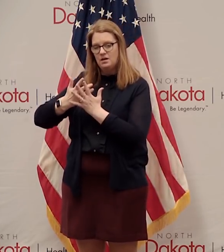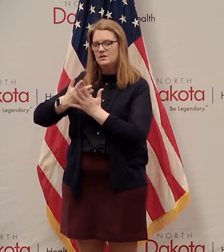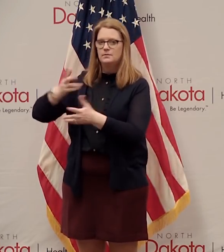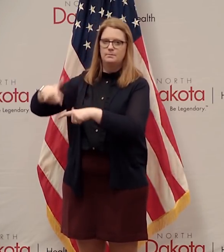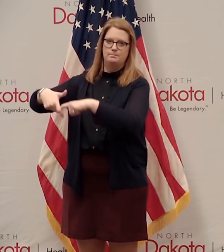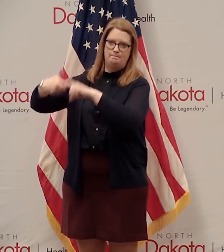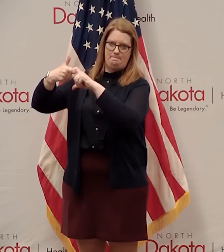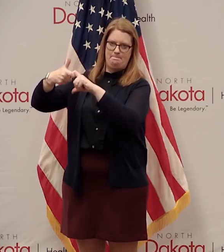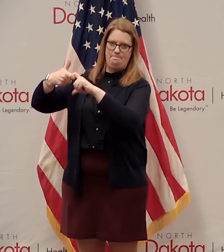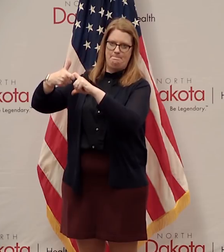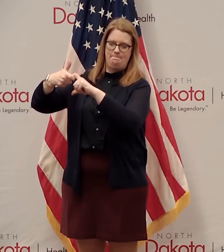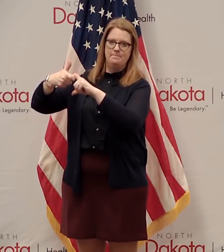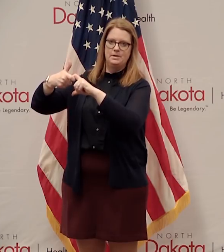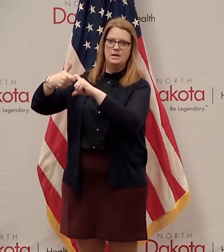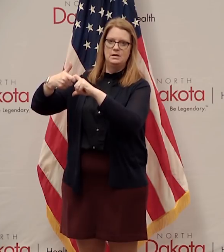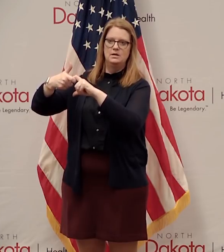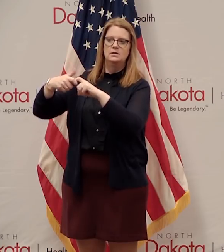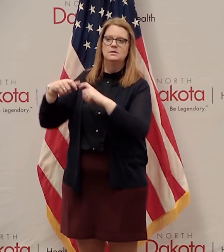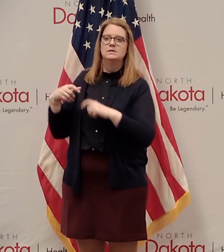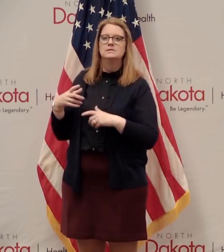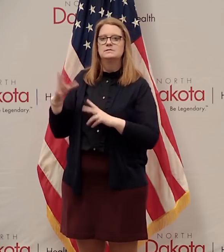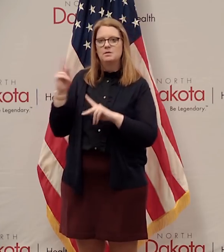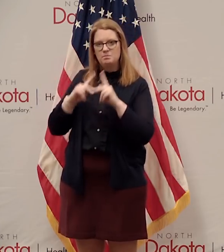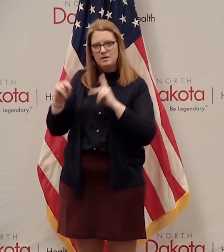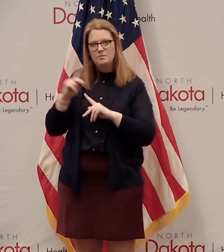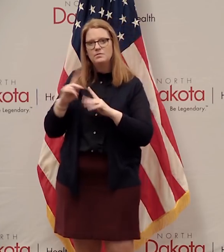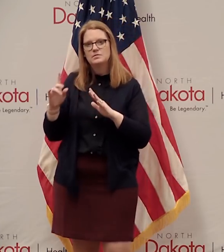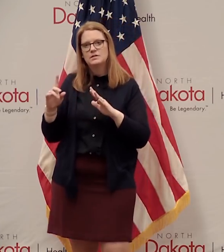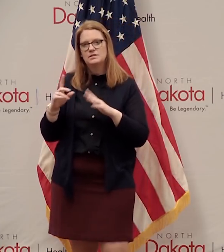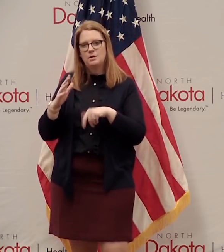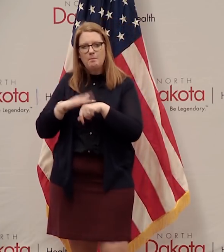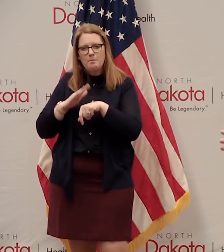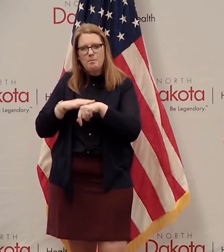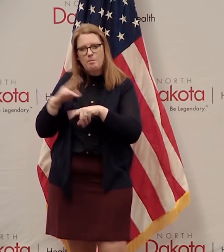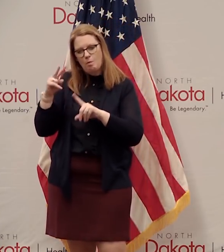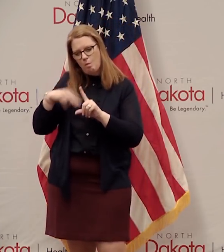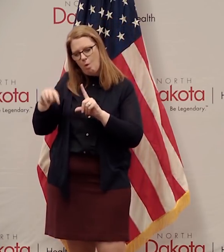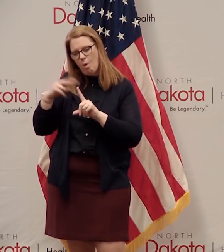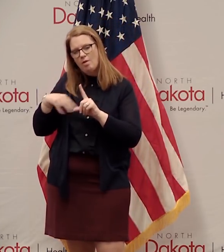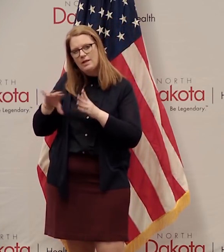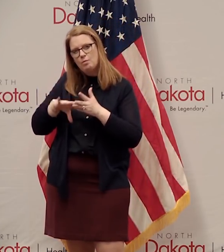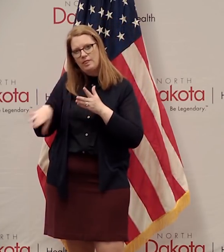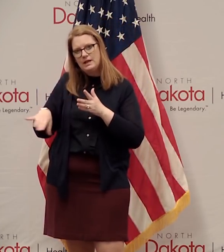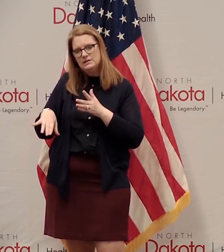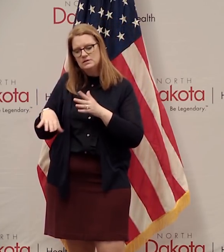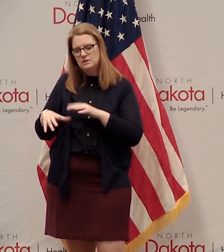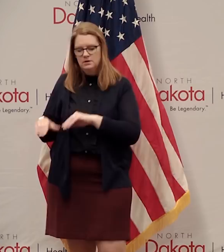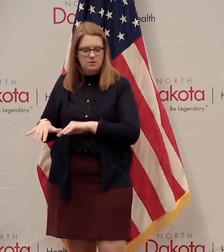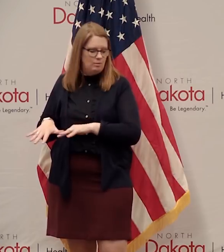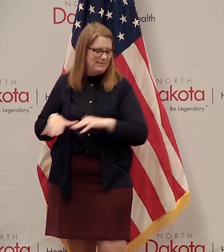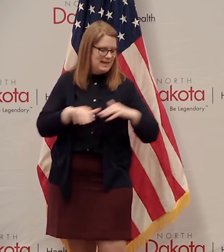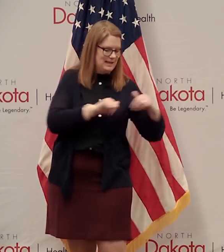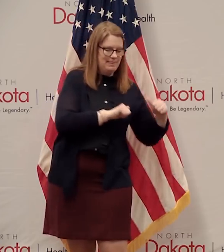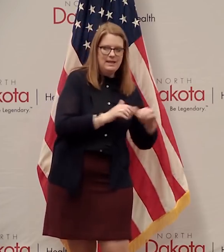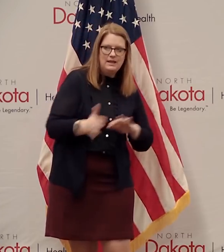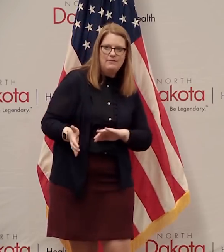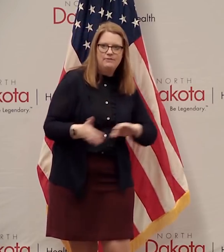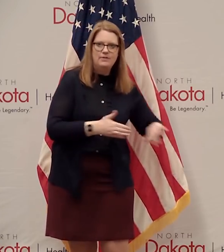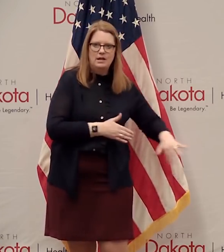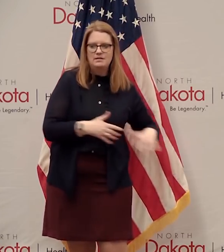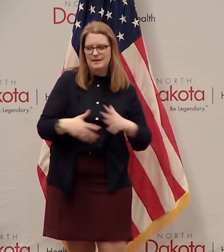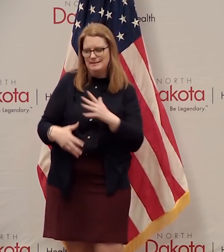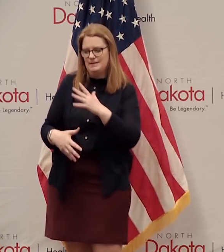And then as people were coming up on parole and their release dates, we were able to move people out that weren't a threat to the community and create some